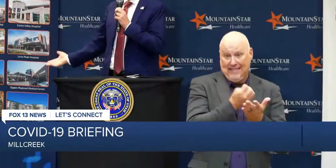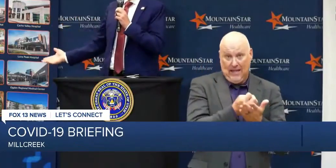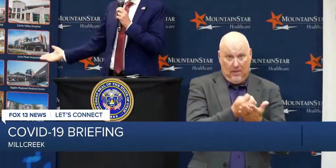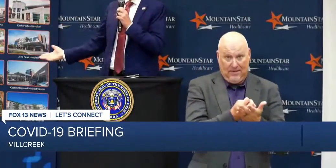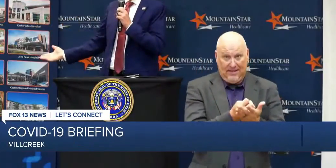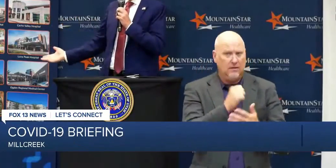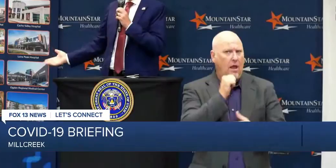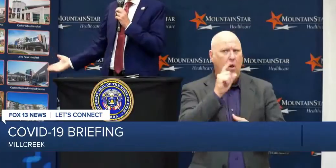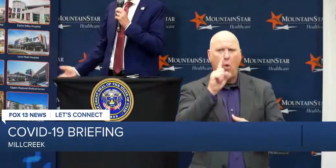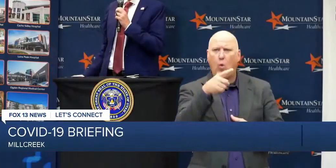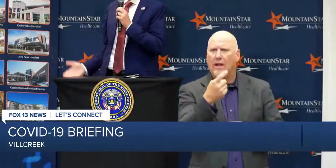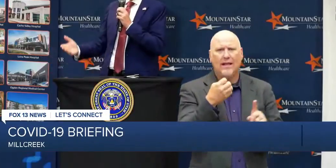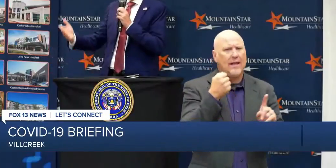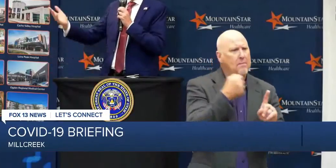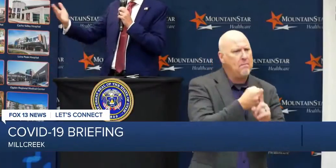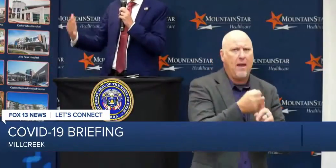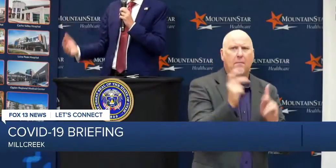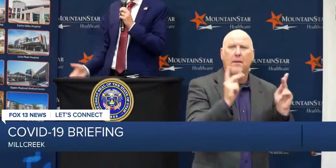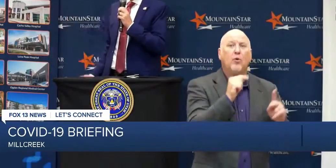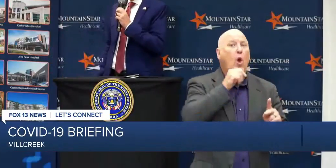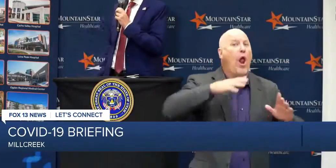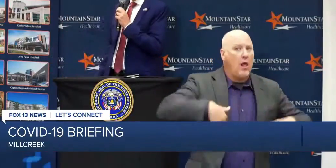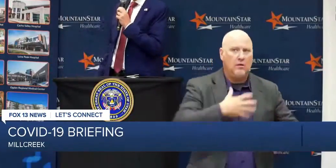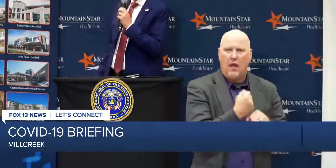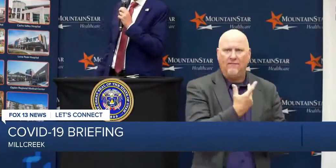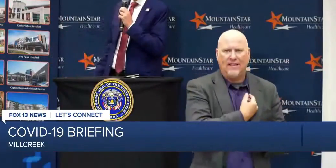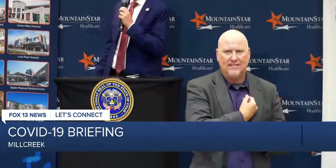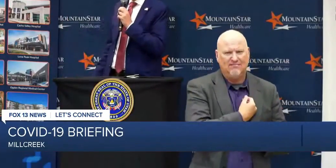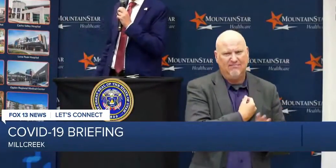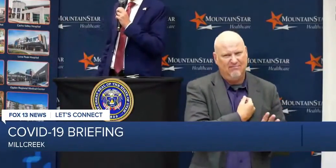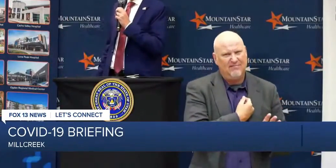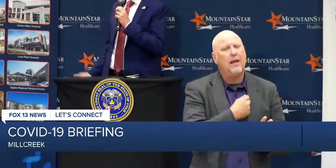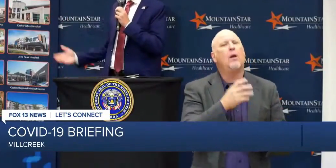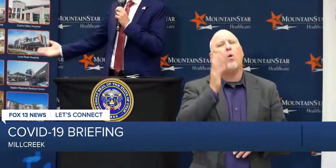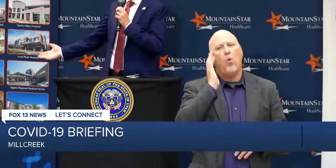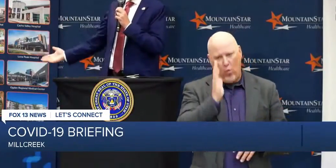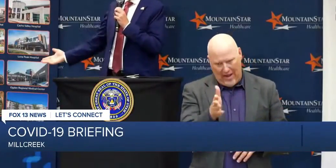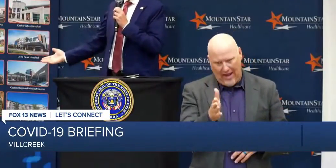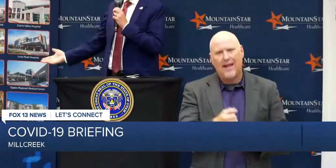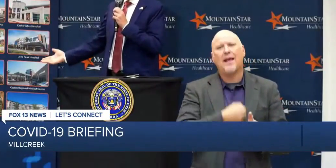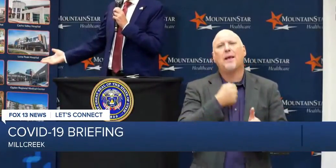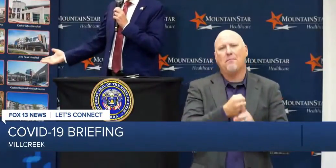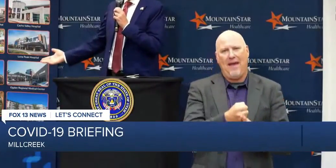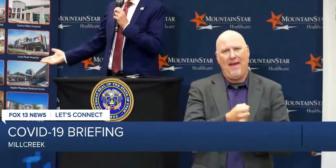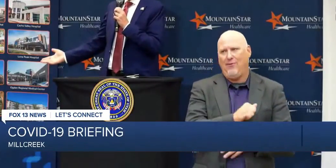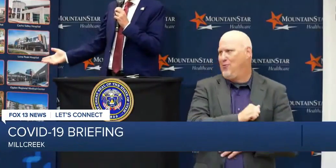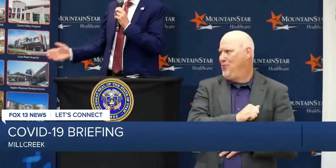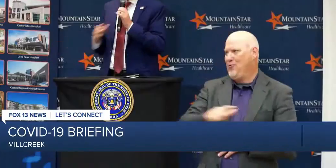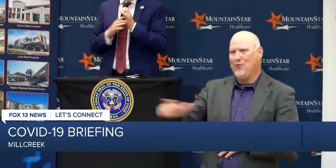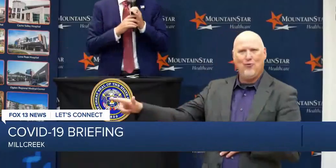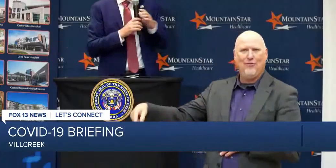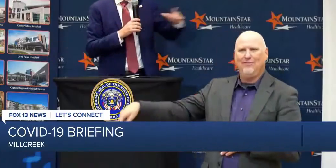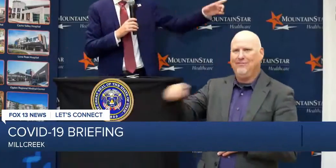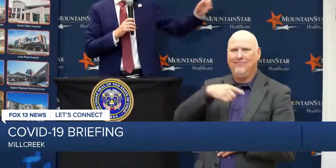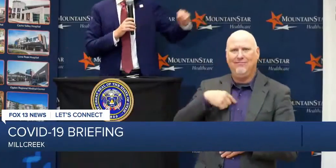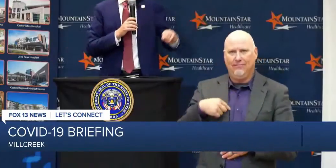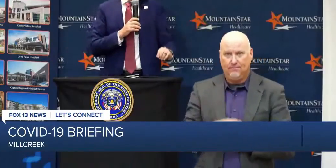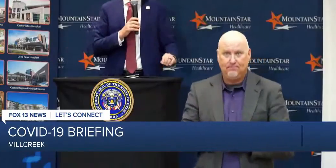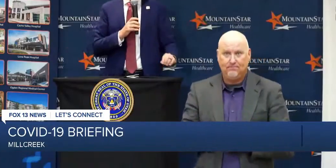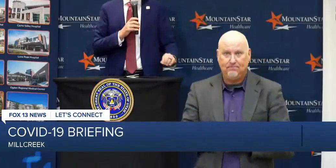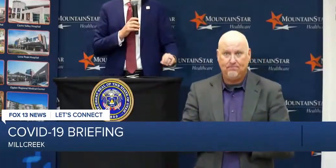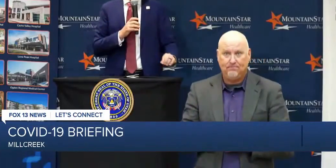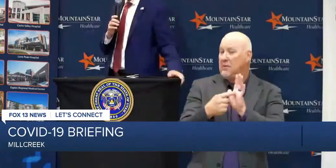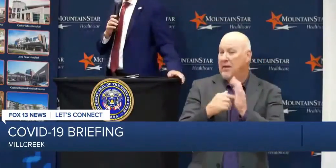will impact our ability to go to the hospital. If mom or dad has a knee surgery scheduled, they're not going to be able to get that in some of our hospitals right now because of that chart